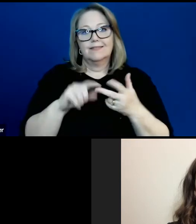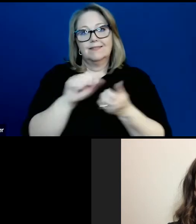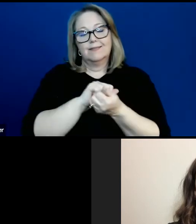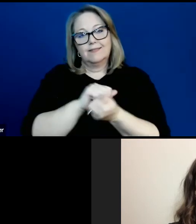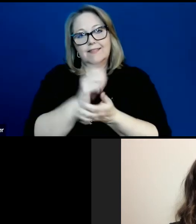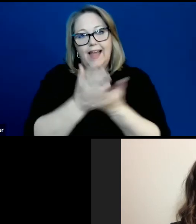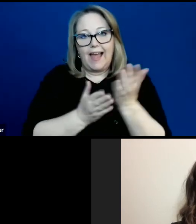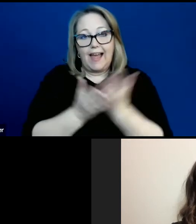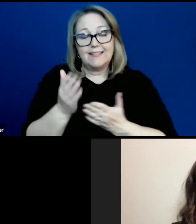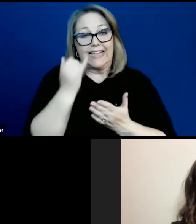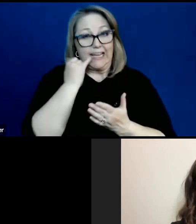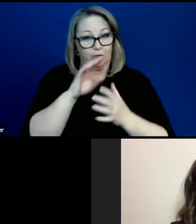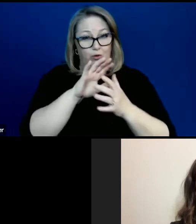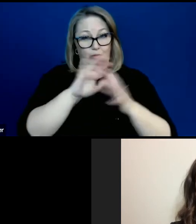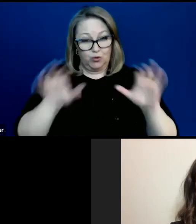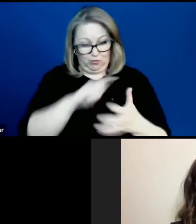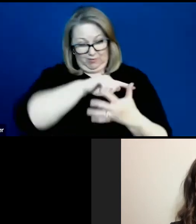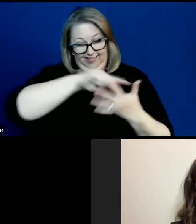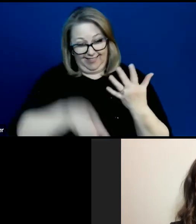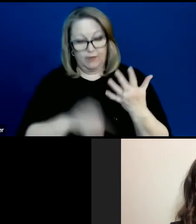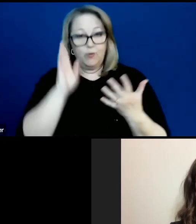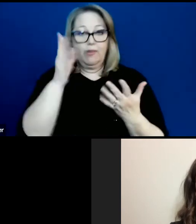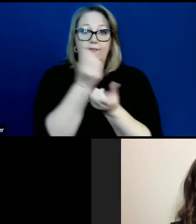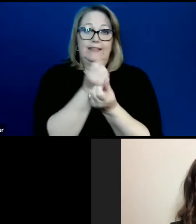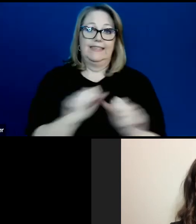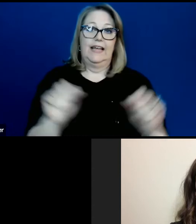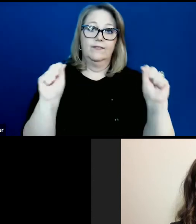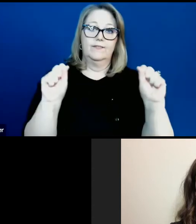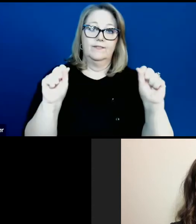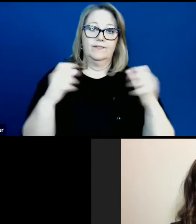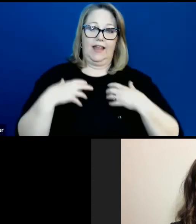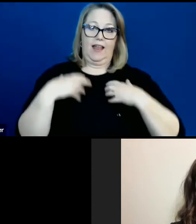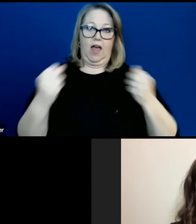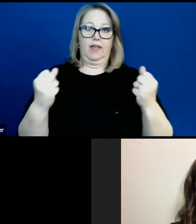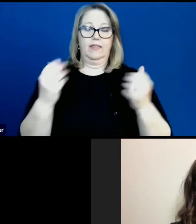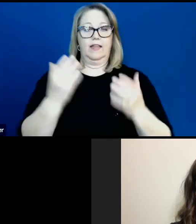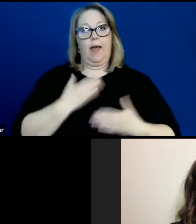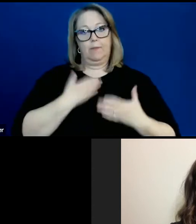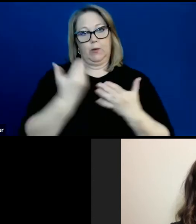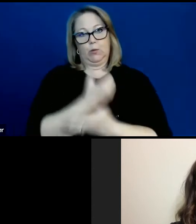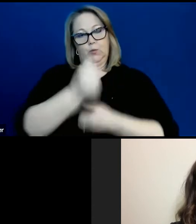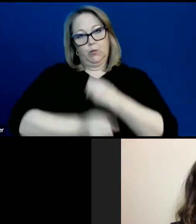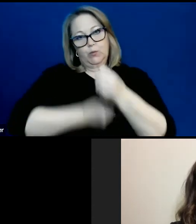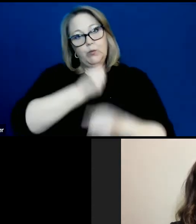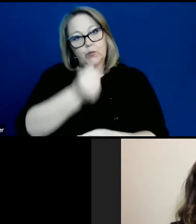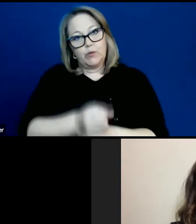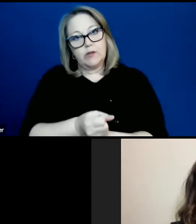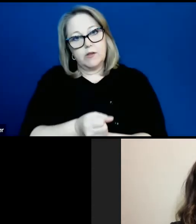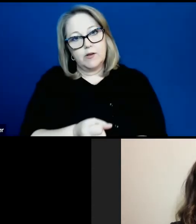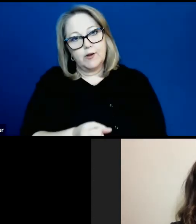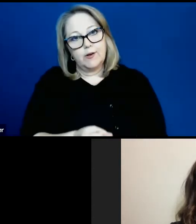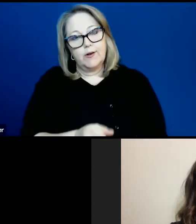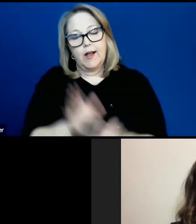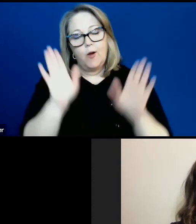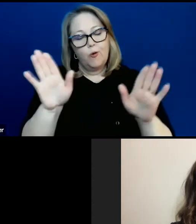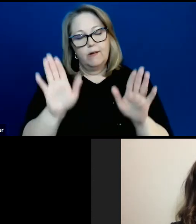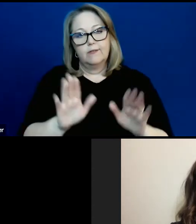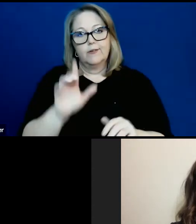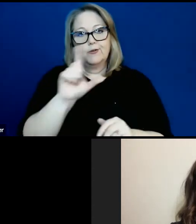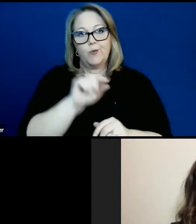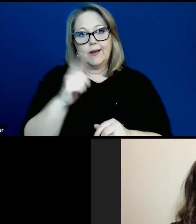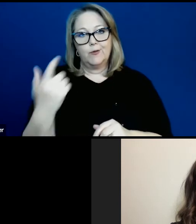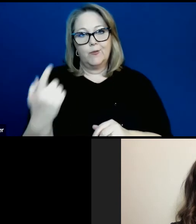part, I'm confident we can have a safe, healthy and happy new year and great 2021 as we